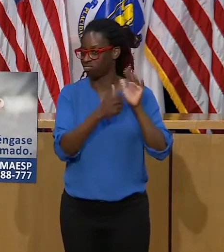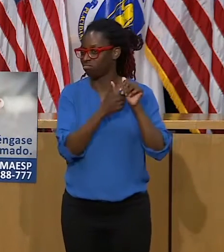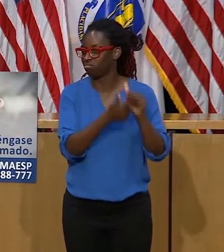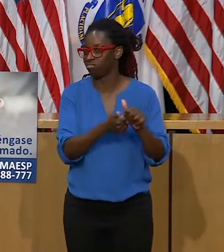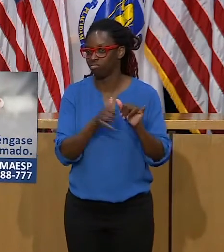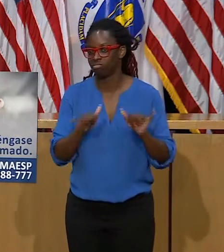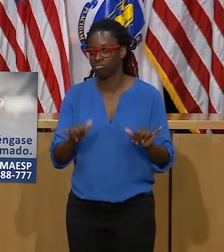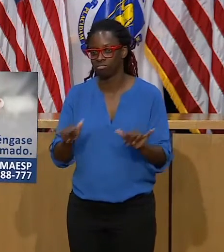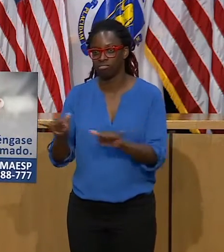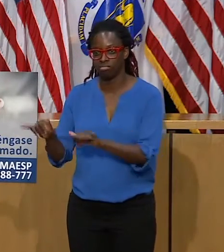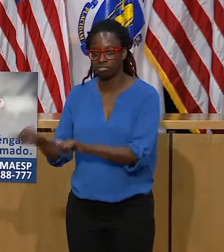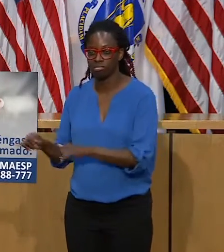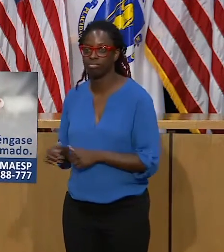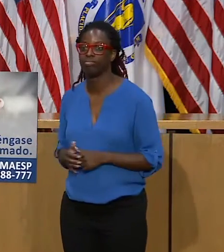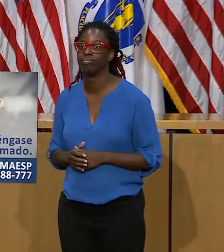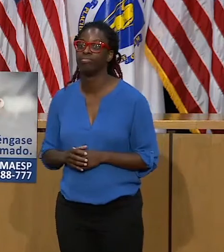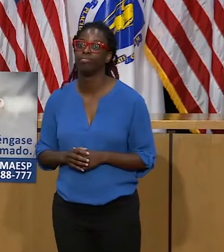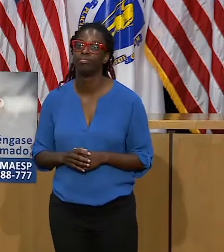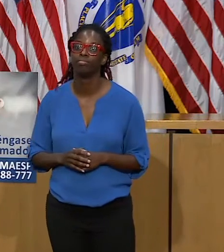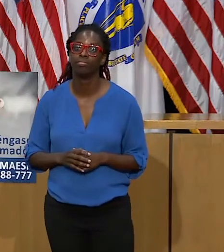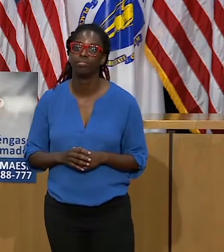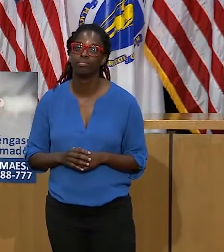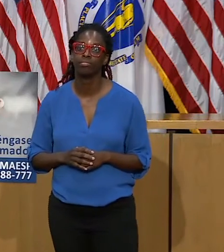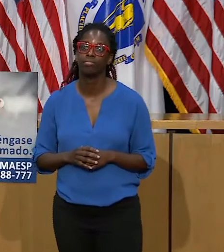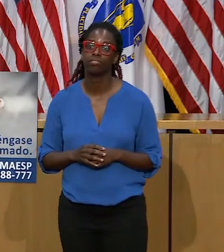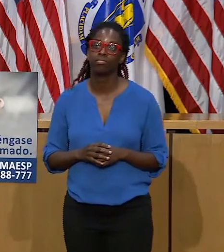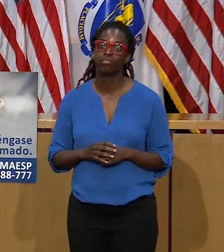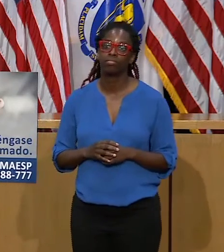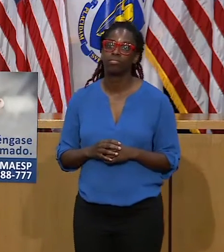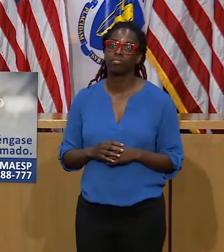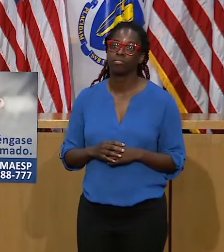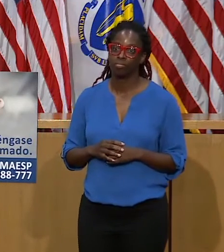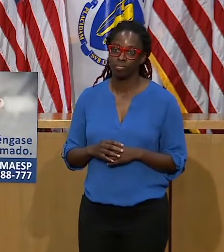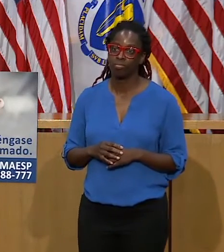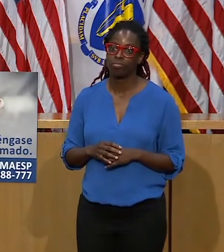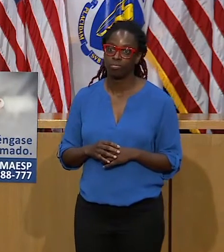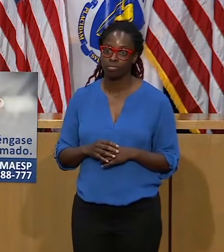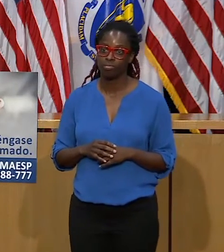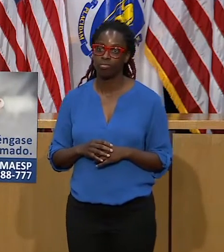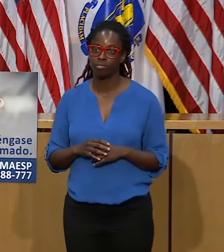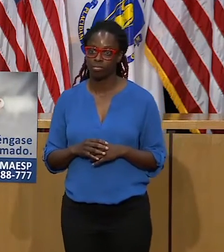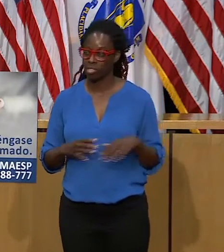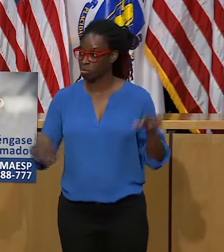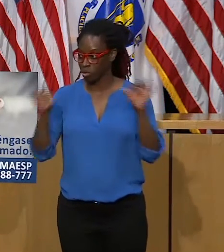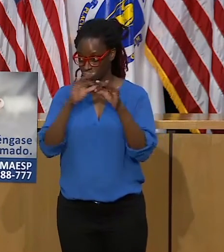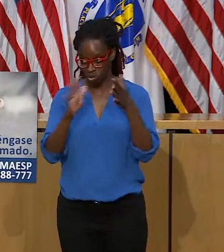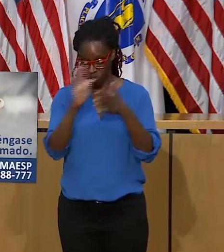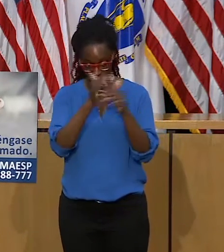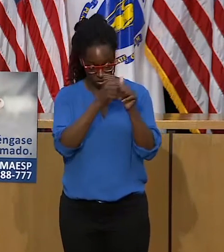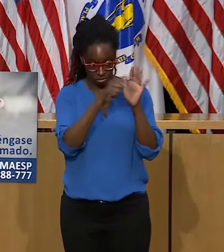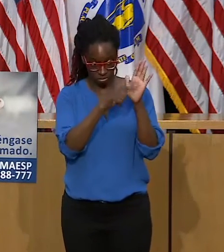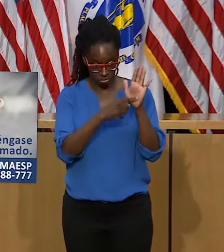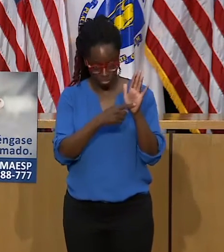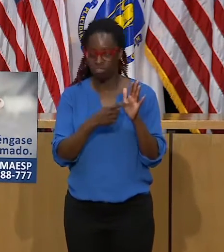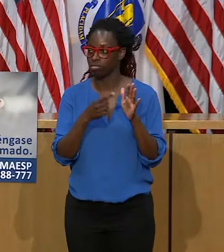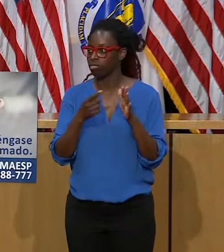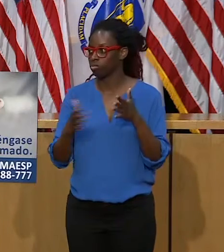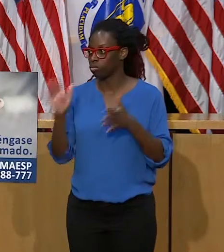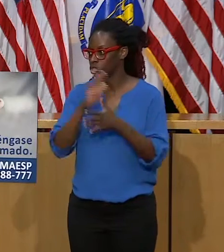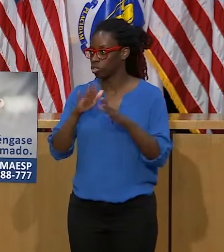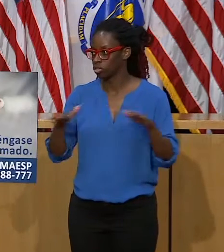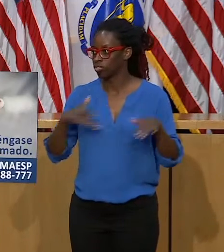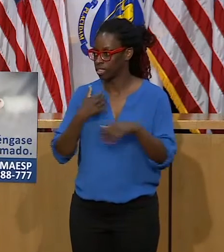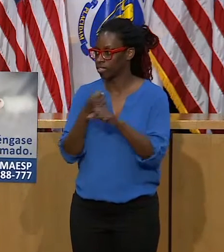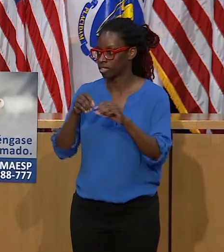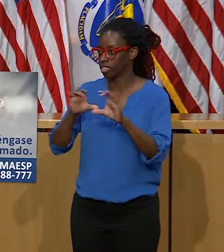and hygiene and all of the other mitigation efforts that we've talked about. One of the things that is in these guidelines, which I